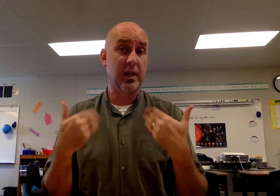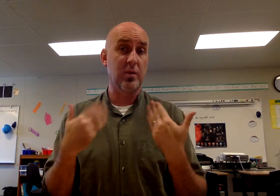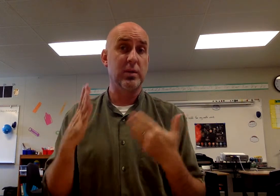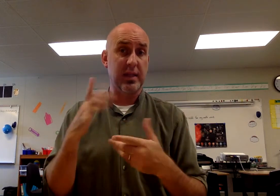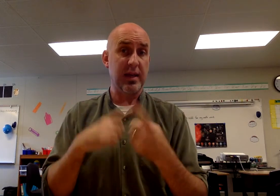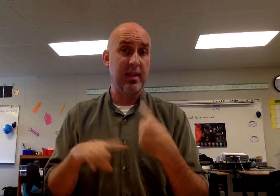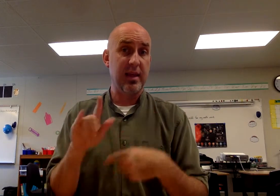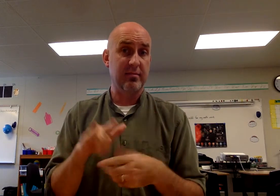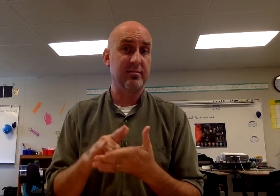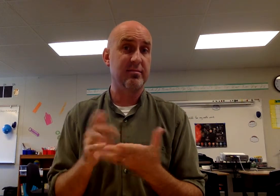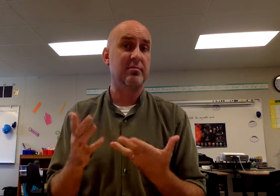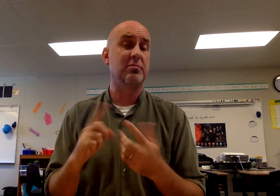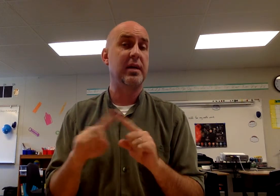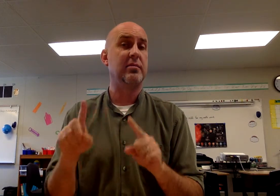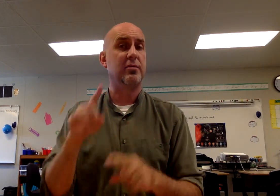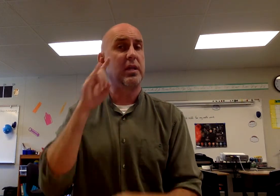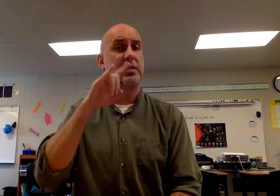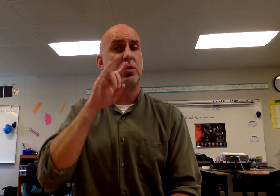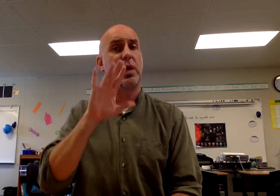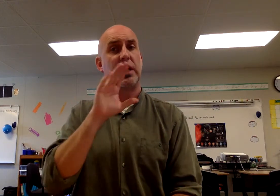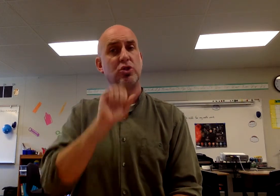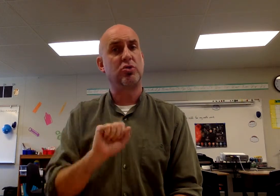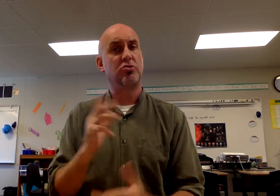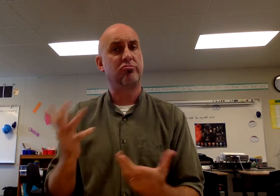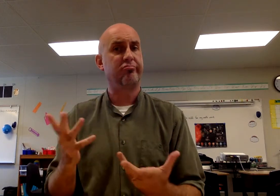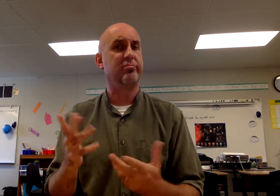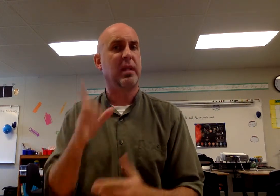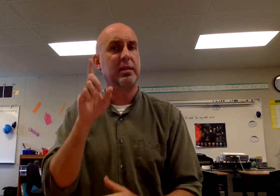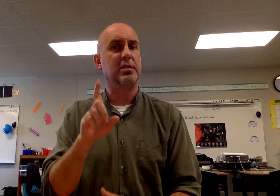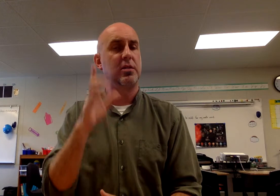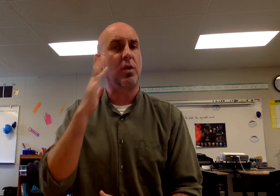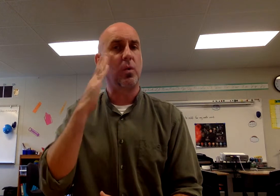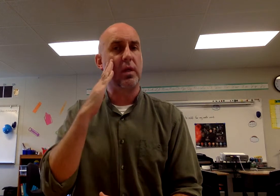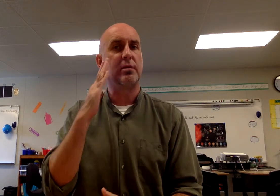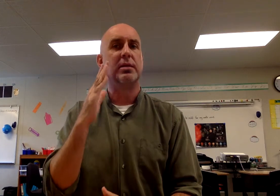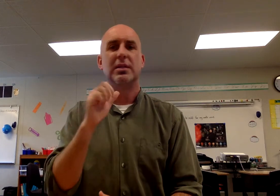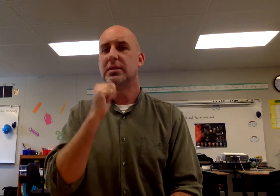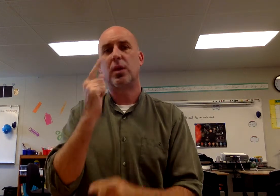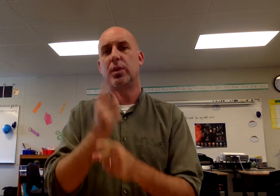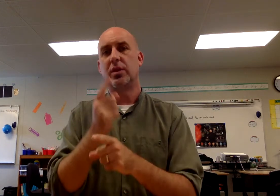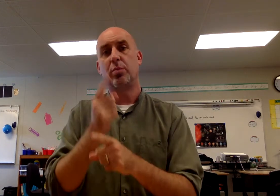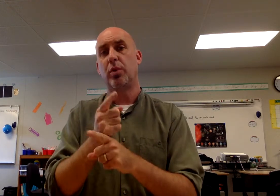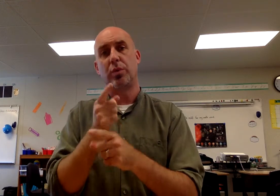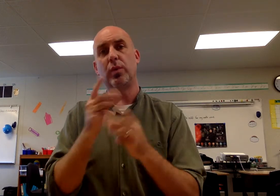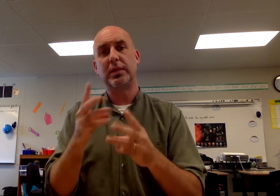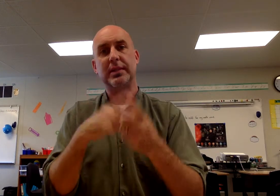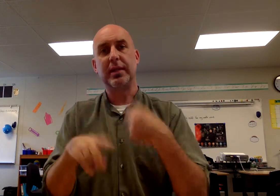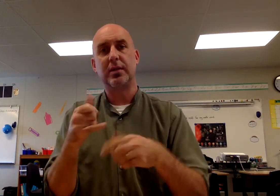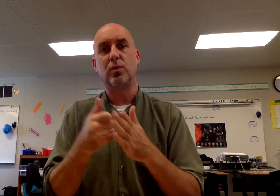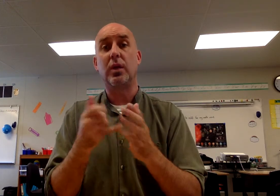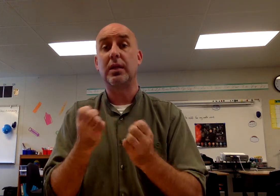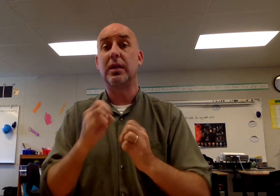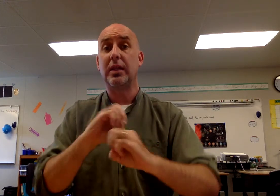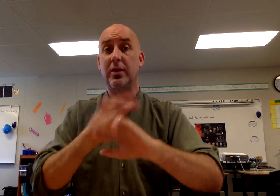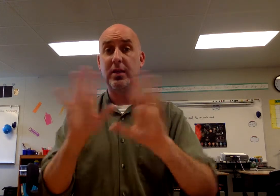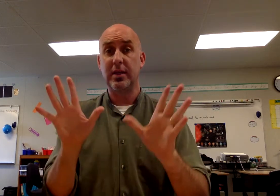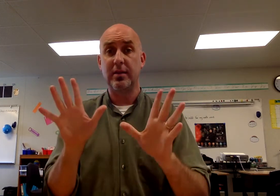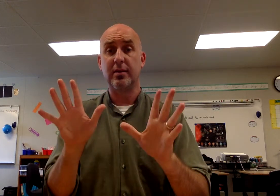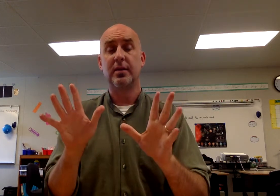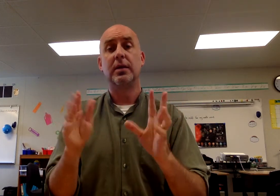would sign that. But for kids your age, you'll need to know that it's not really the appropriate way to sign it. You want clarity.